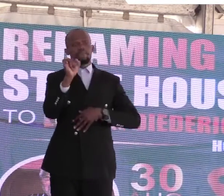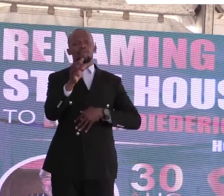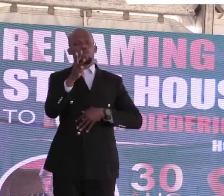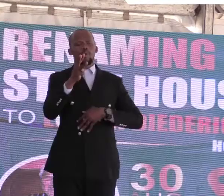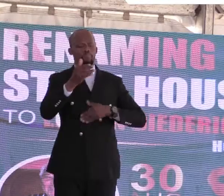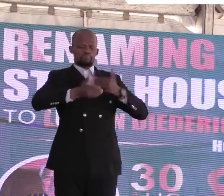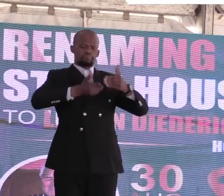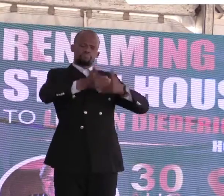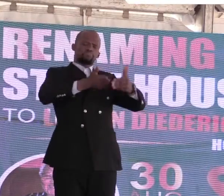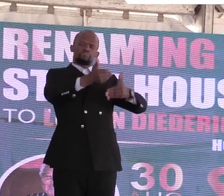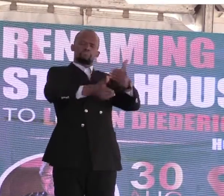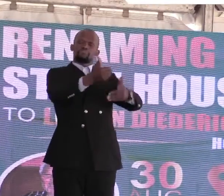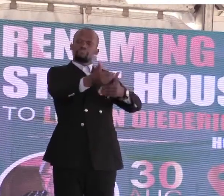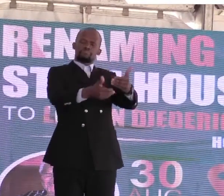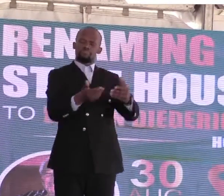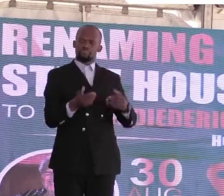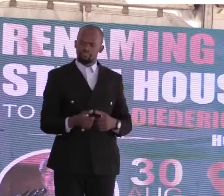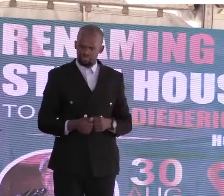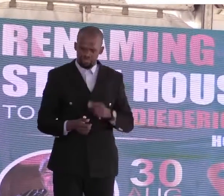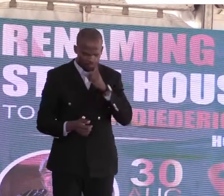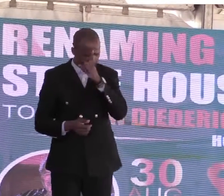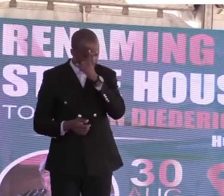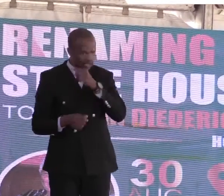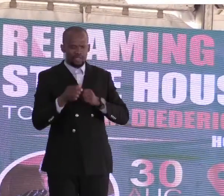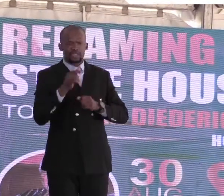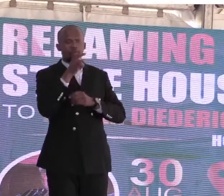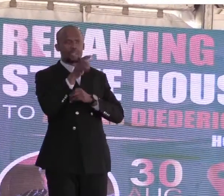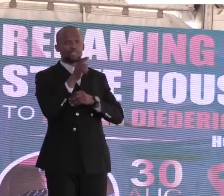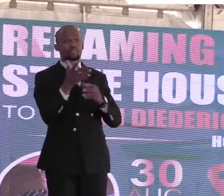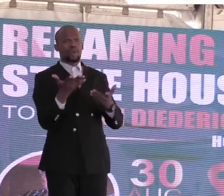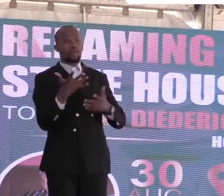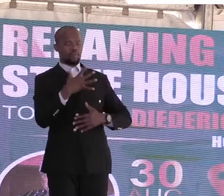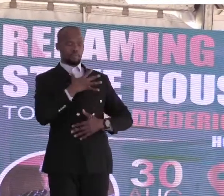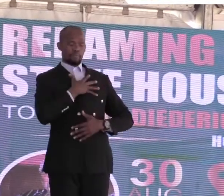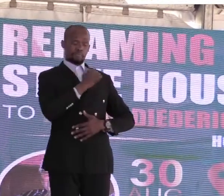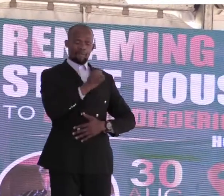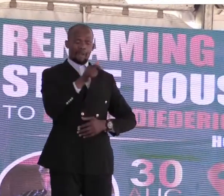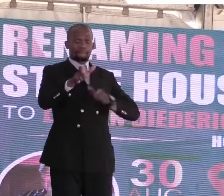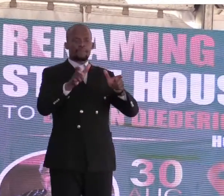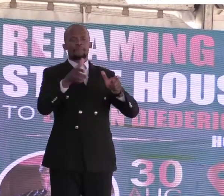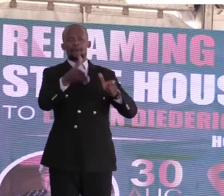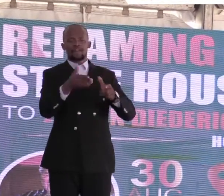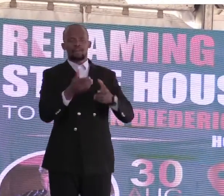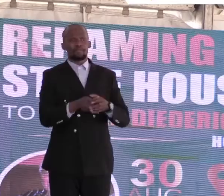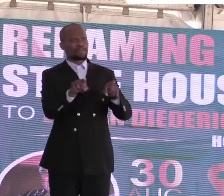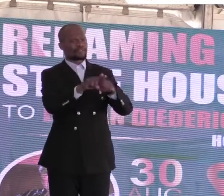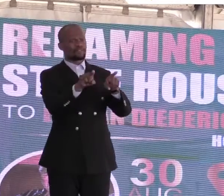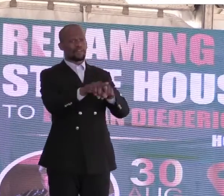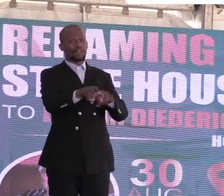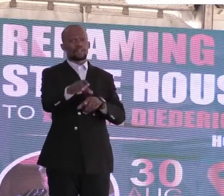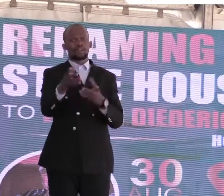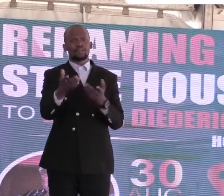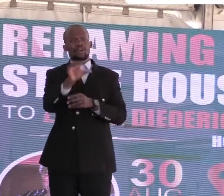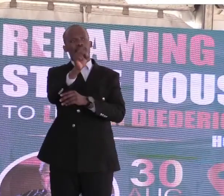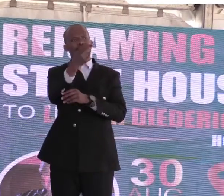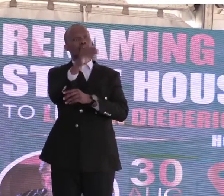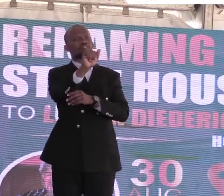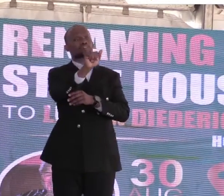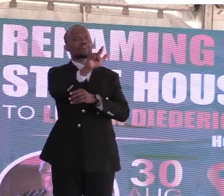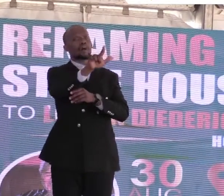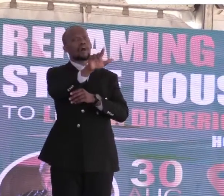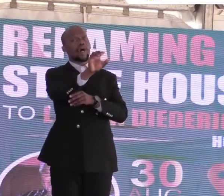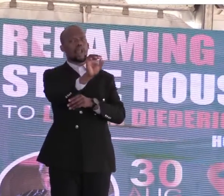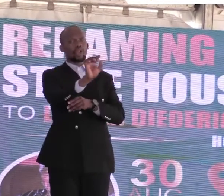be mentioned amongst amaqhawe esizwe afana nomama uCharlotte Maxeke,